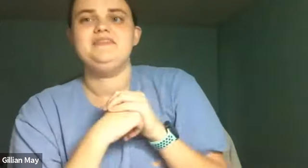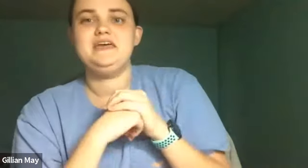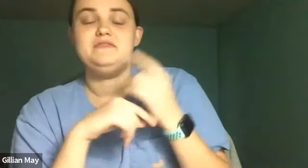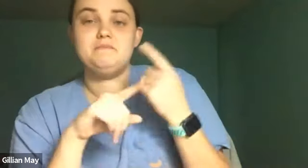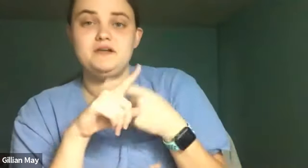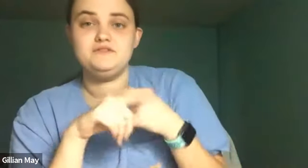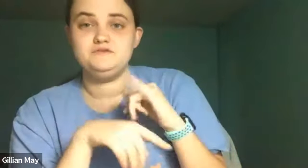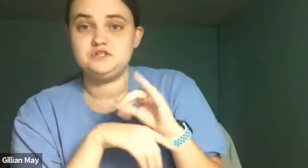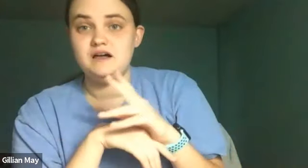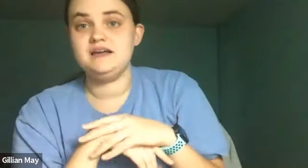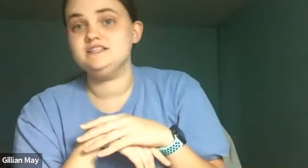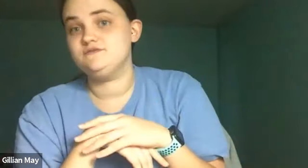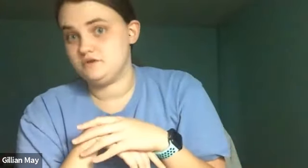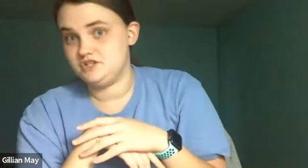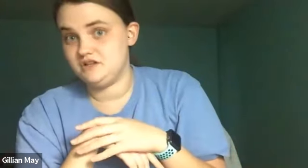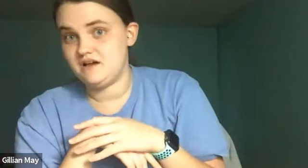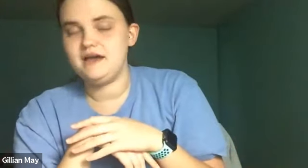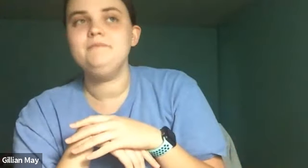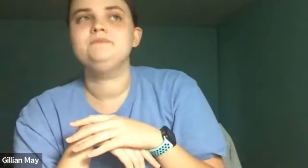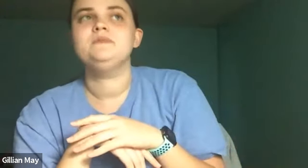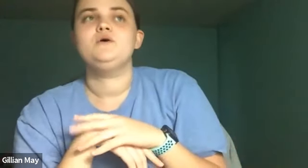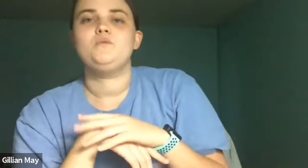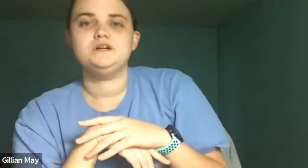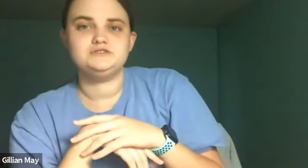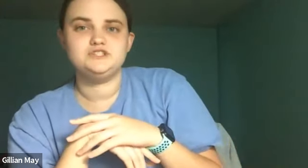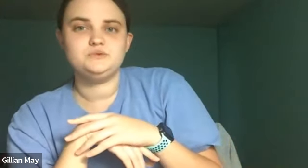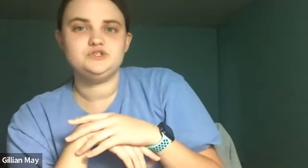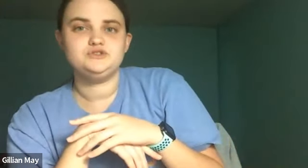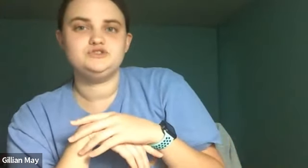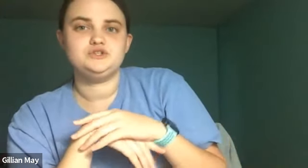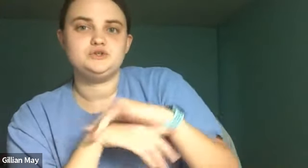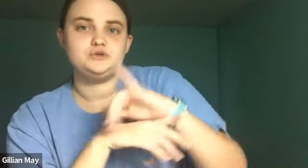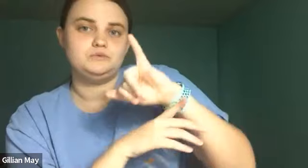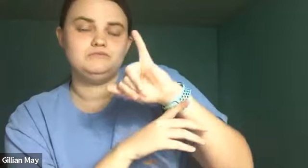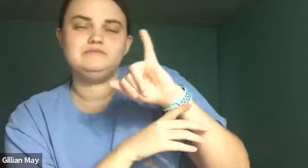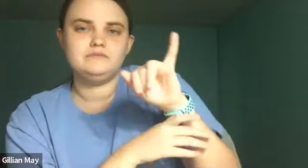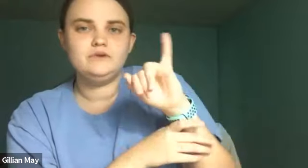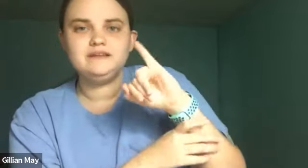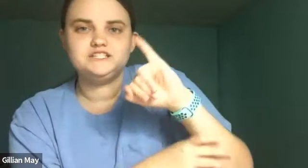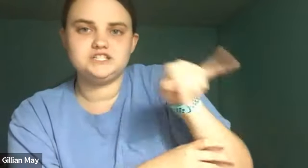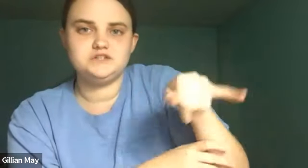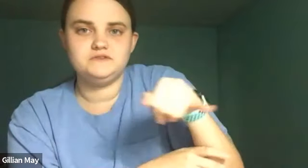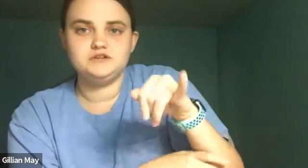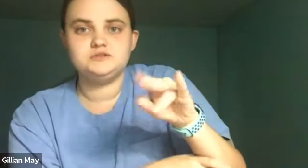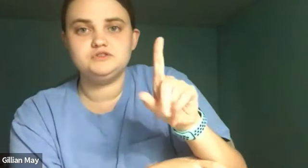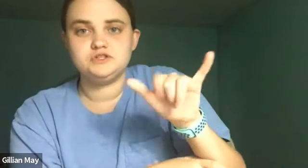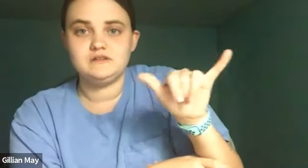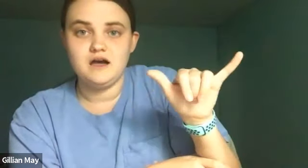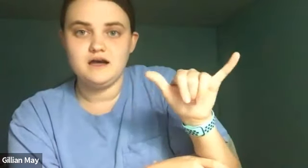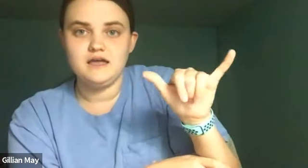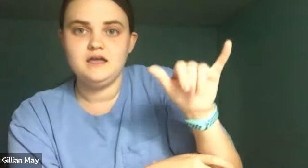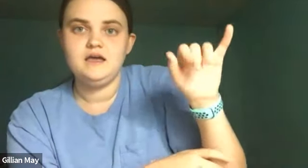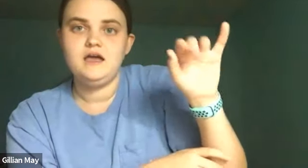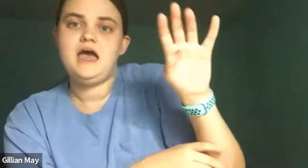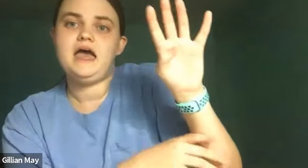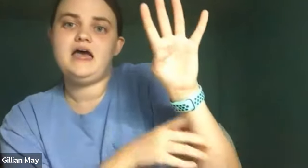Then the month of July is 4th of July. What you'll do is really it's just your fingers spell July.